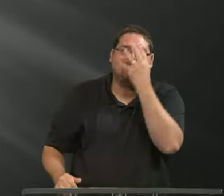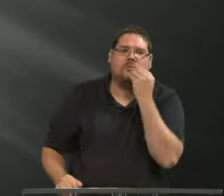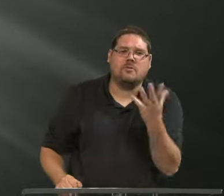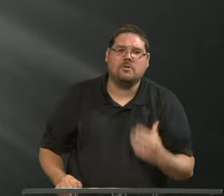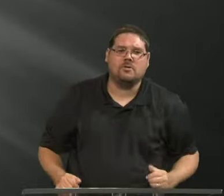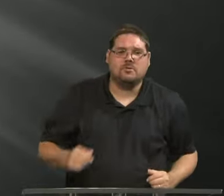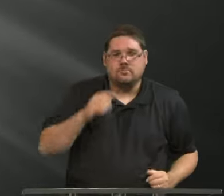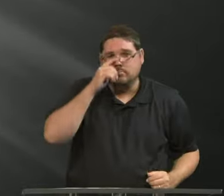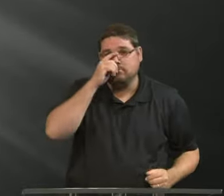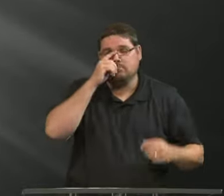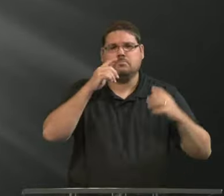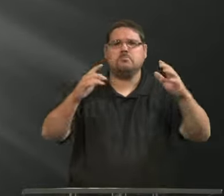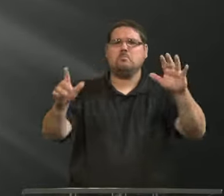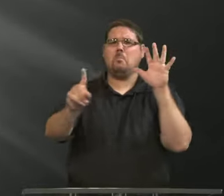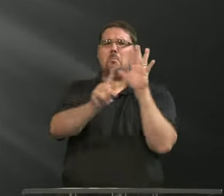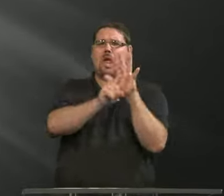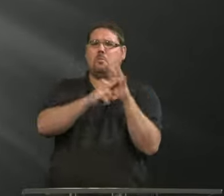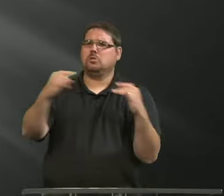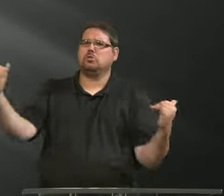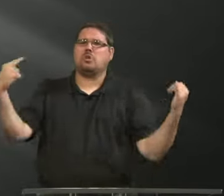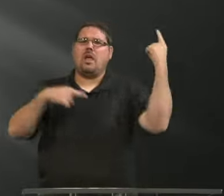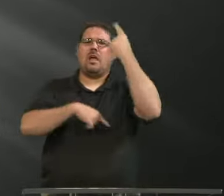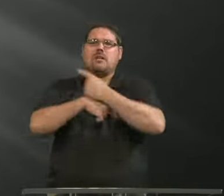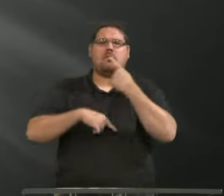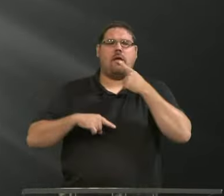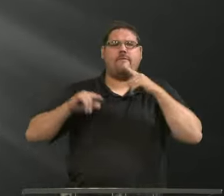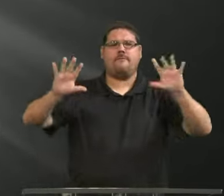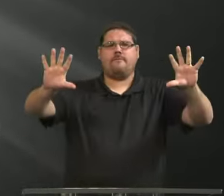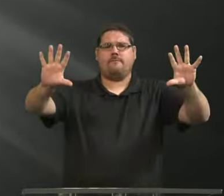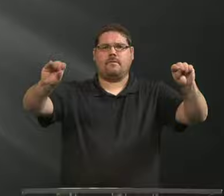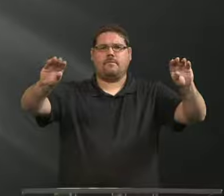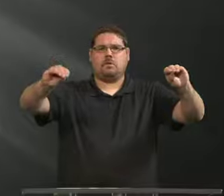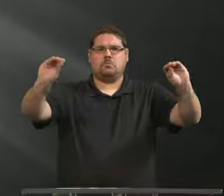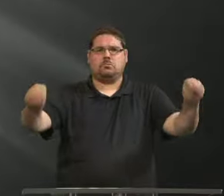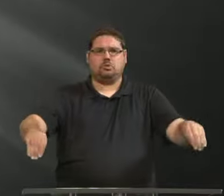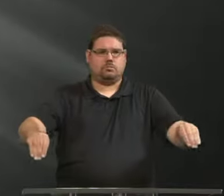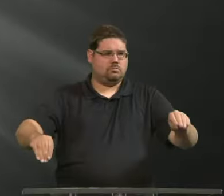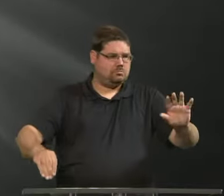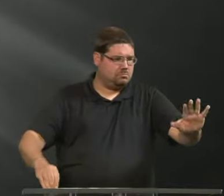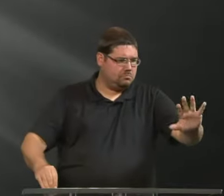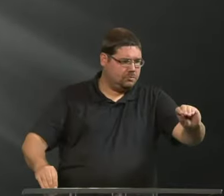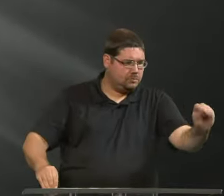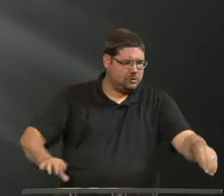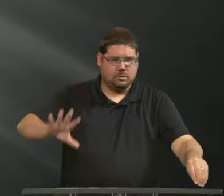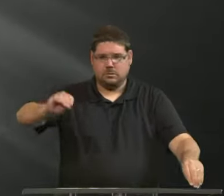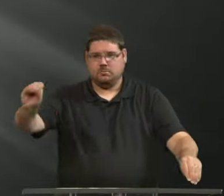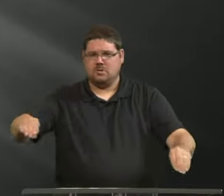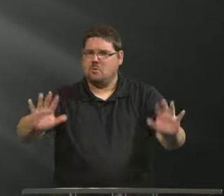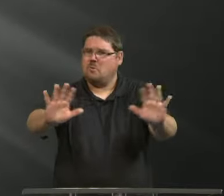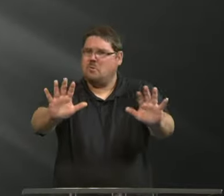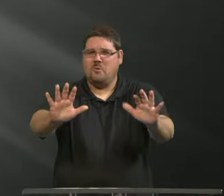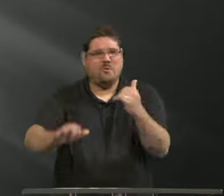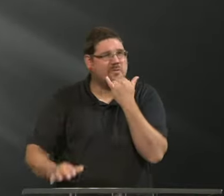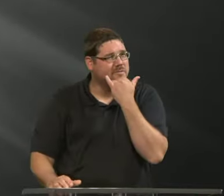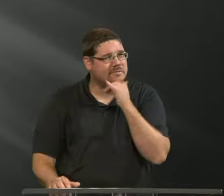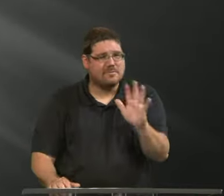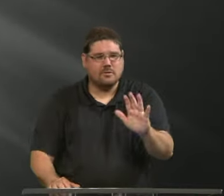have a wonderful, beautiful relationship. You've heard the famous phrase today about marriage, 50-50 is what it